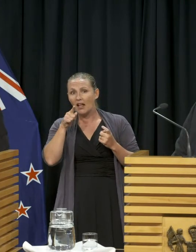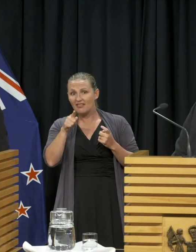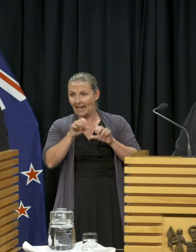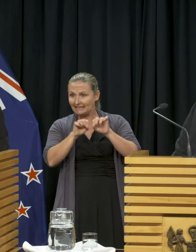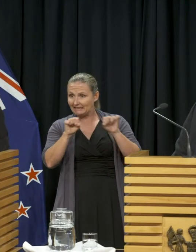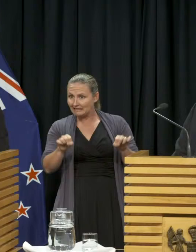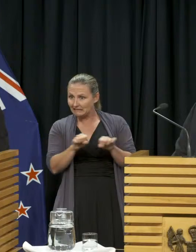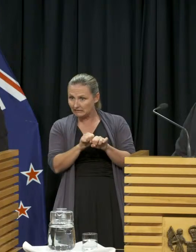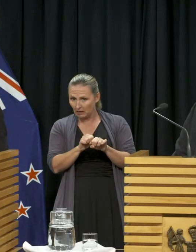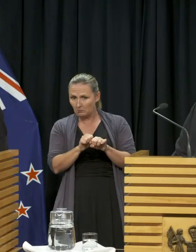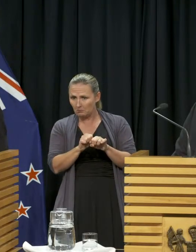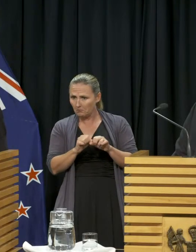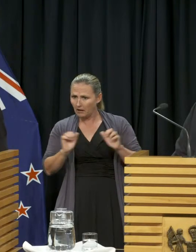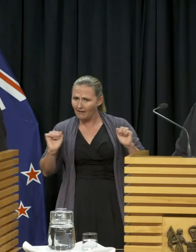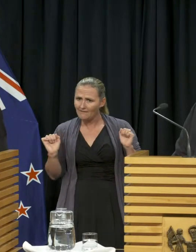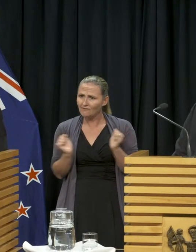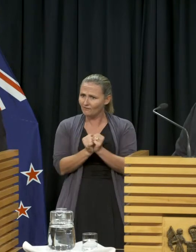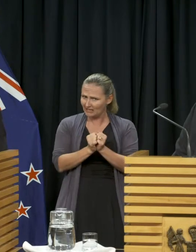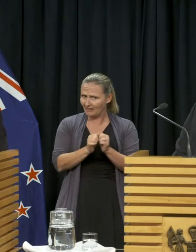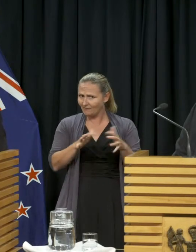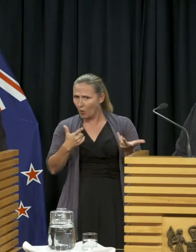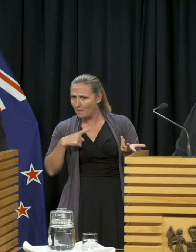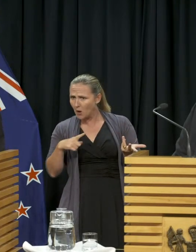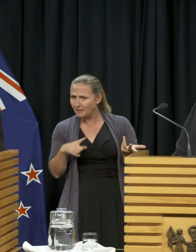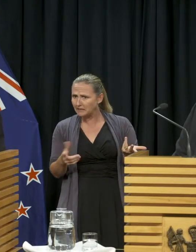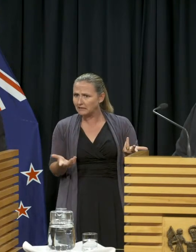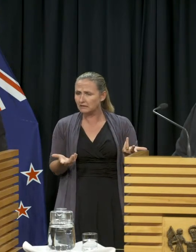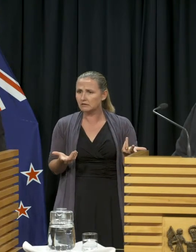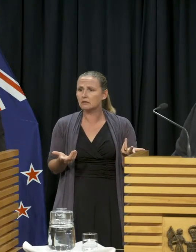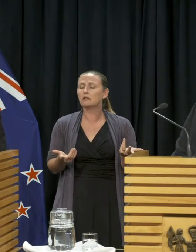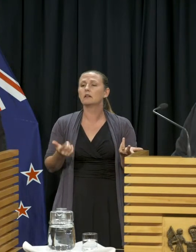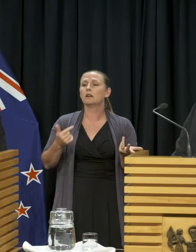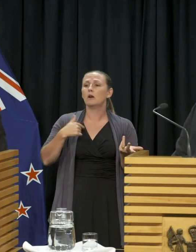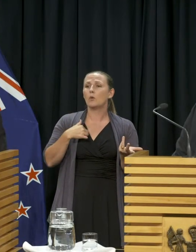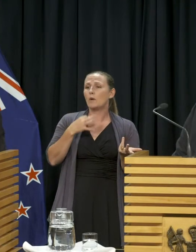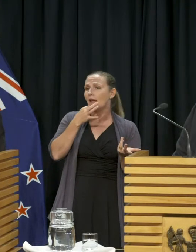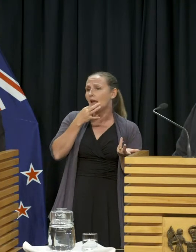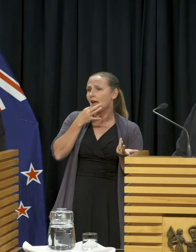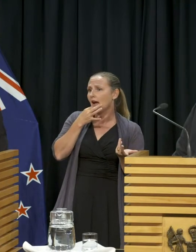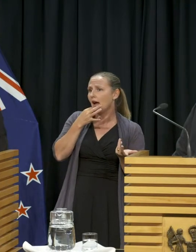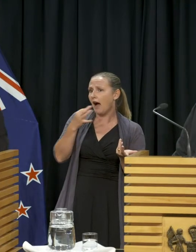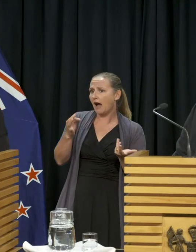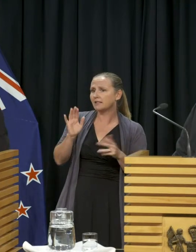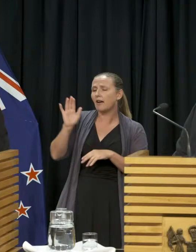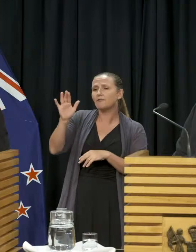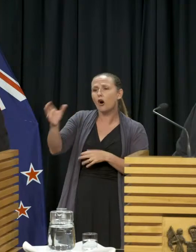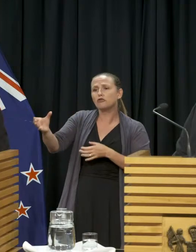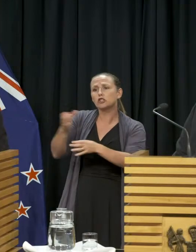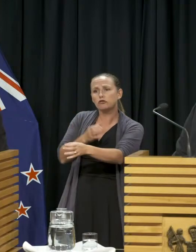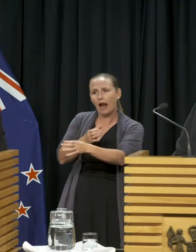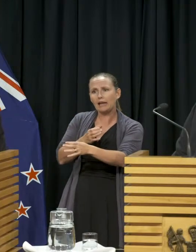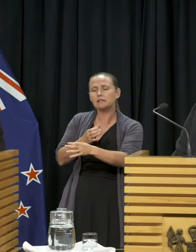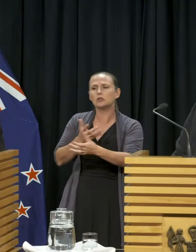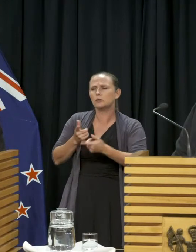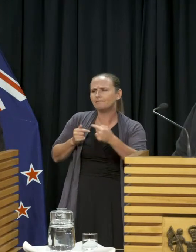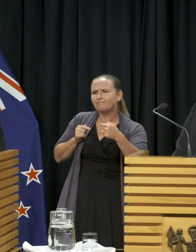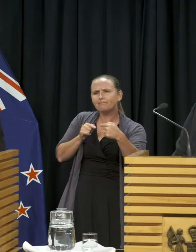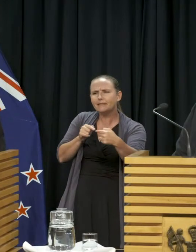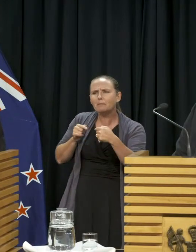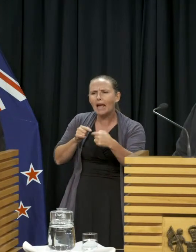of Foreign Affairs and Trade to undertake a piece of work since recently we had the debate over, for instance, Air New Zealand export